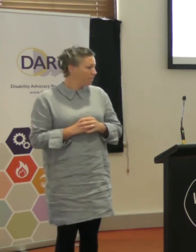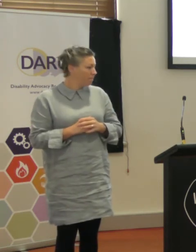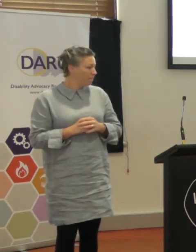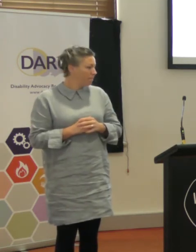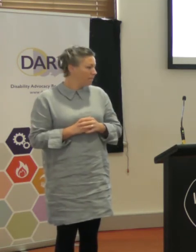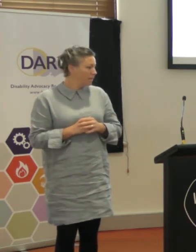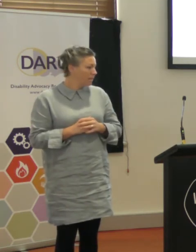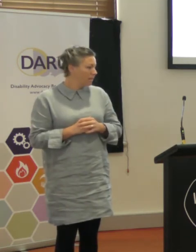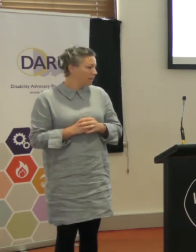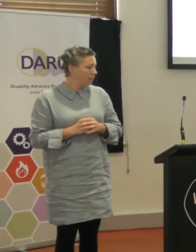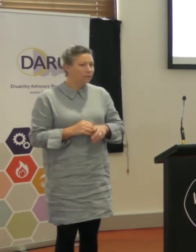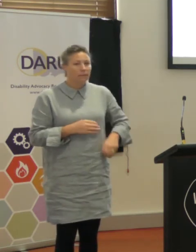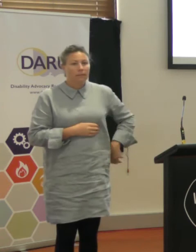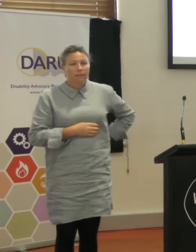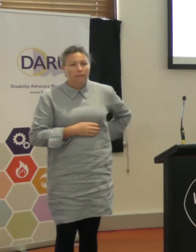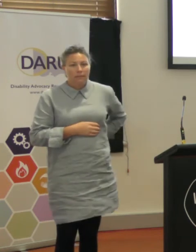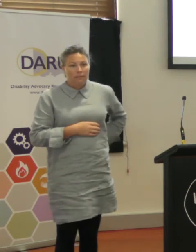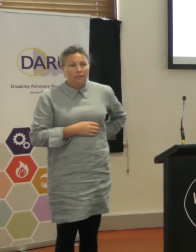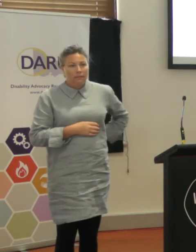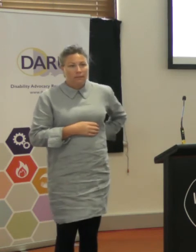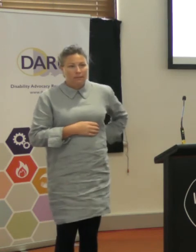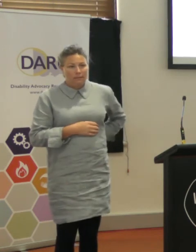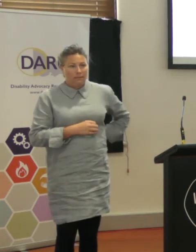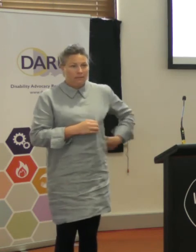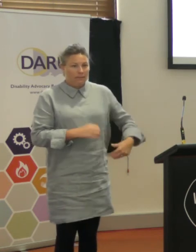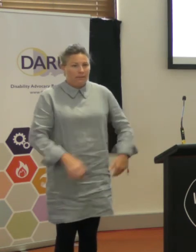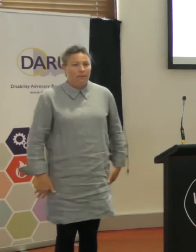Absolutely. Any more questions?